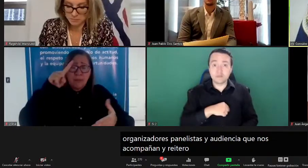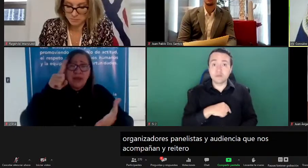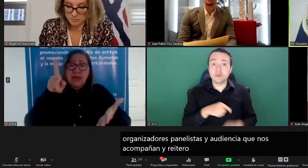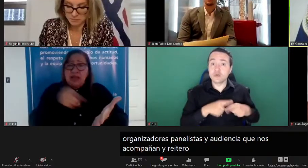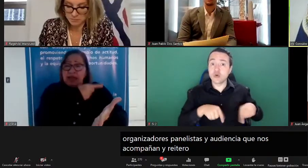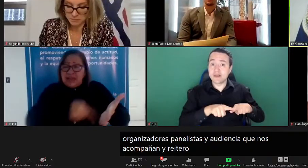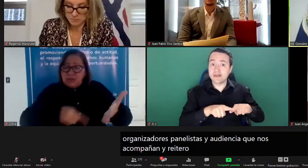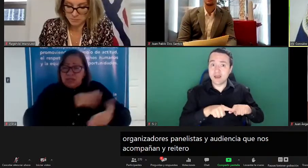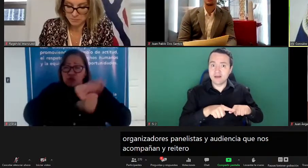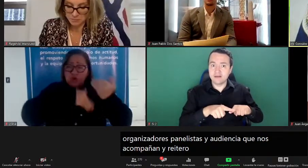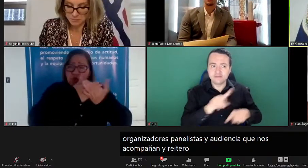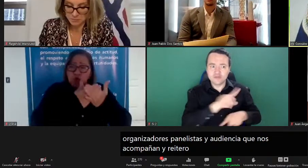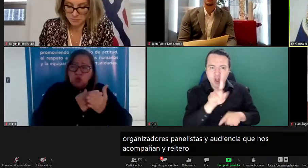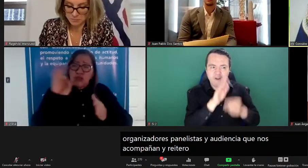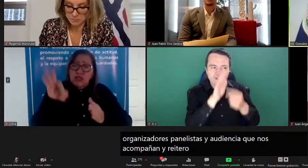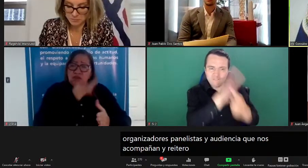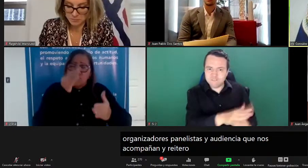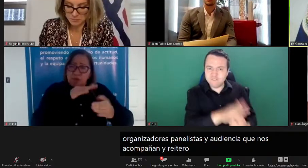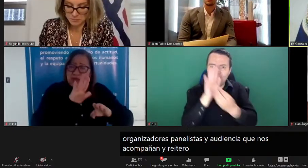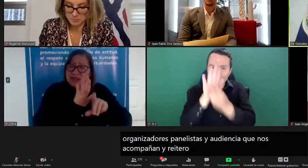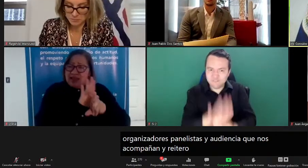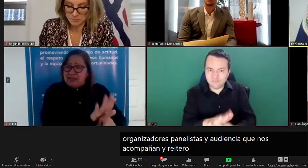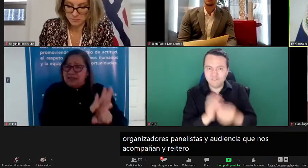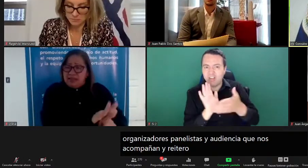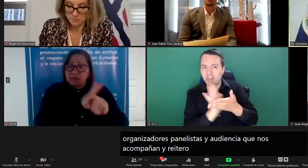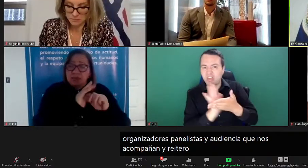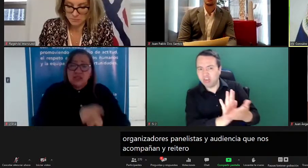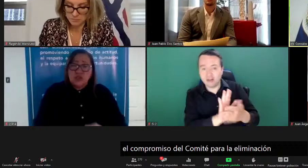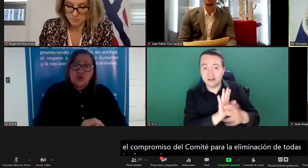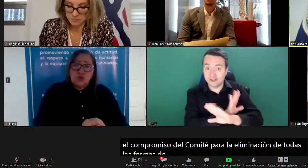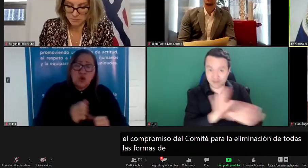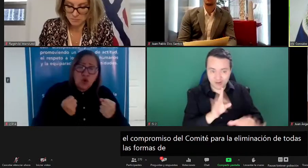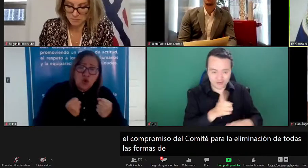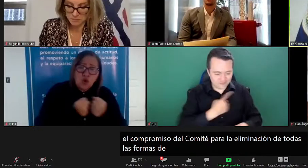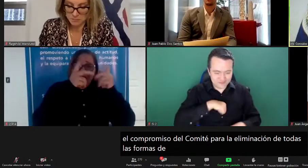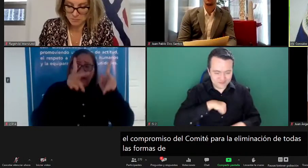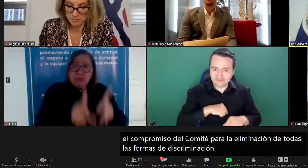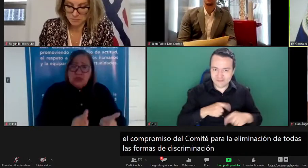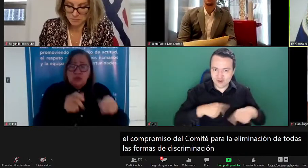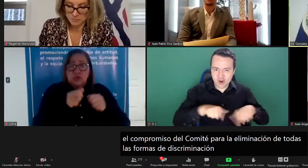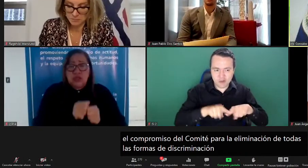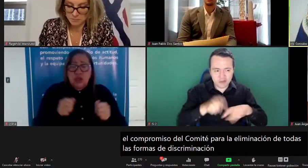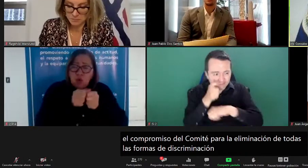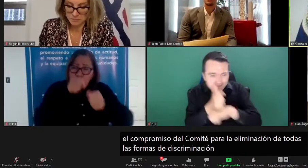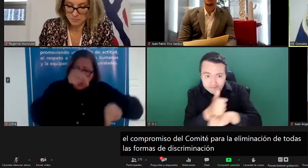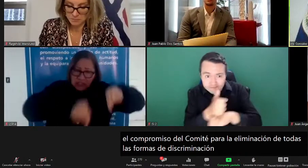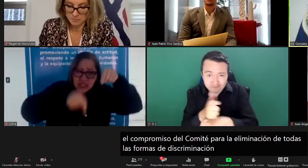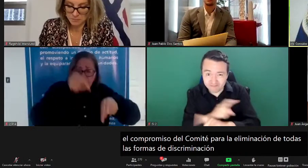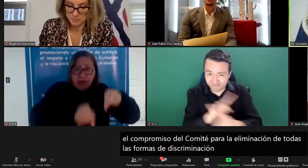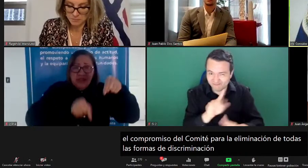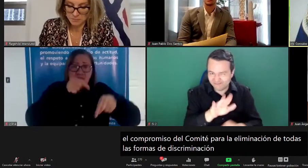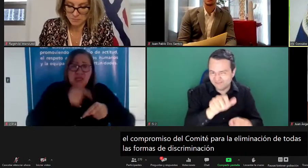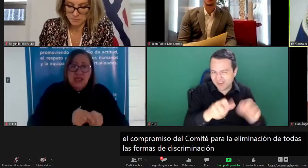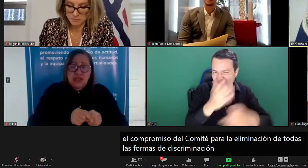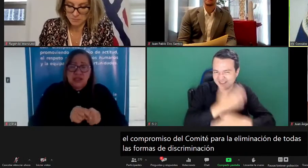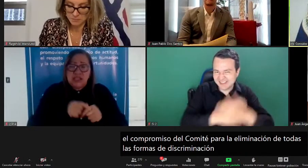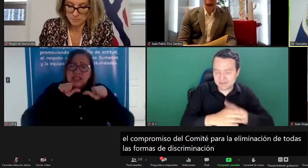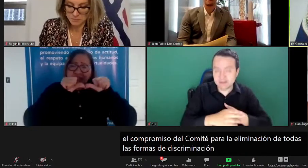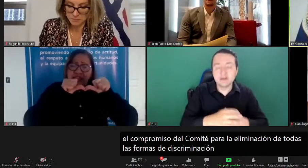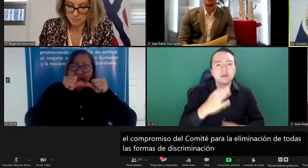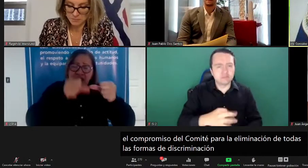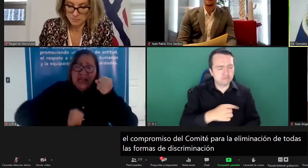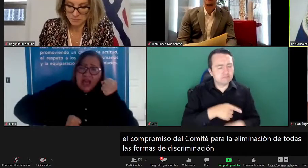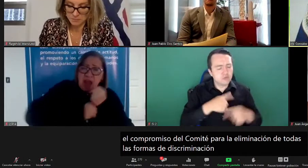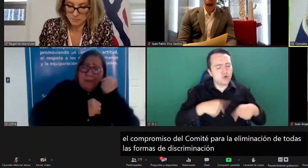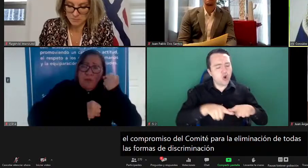the committee for the elimination of all sorts of discrimination against persons with disabilities